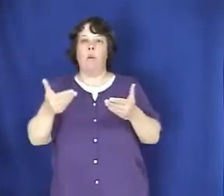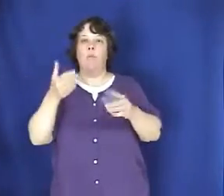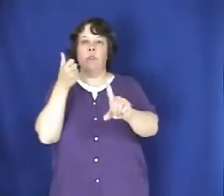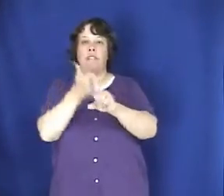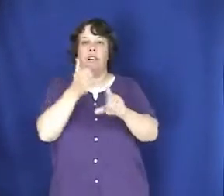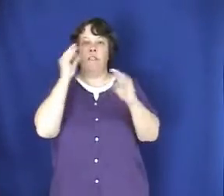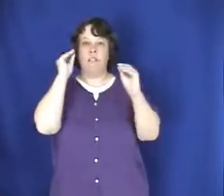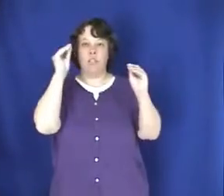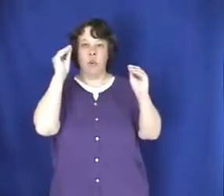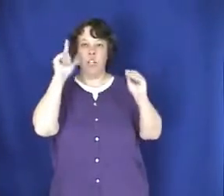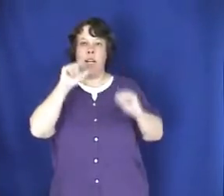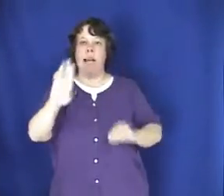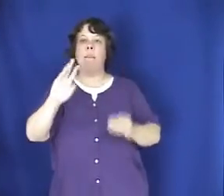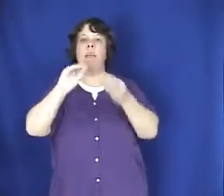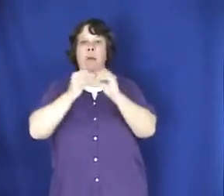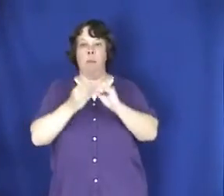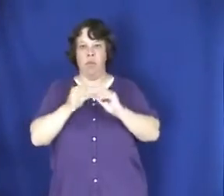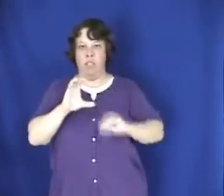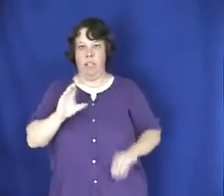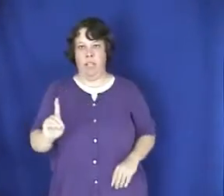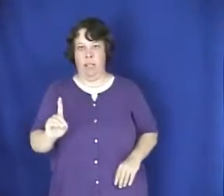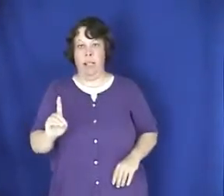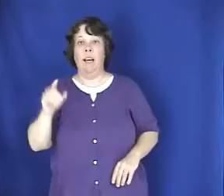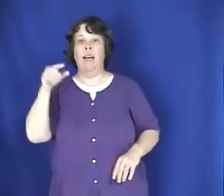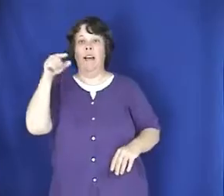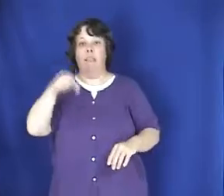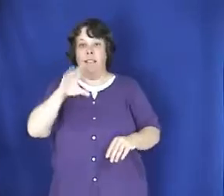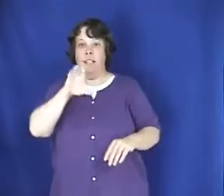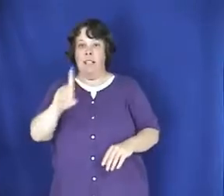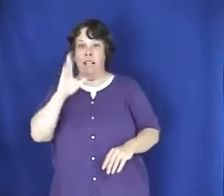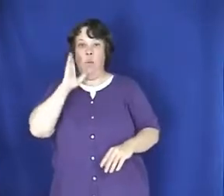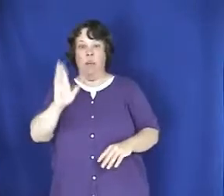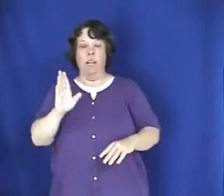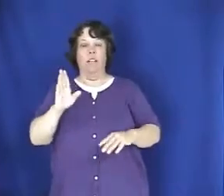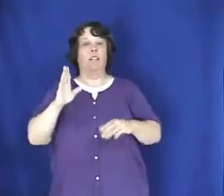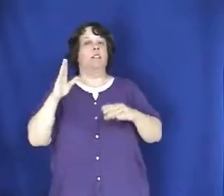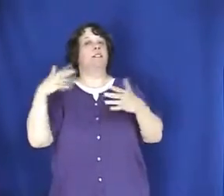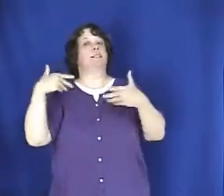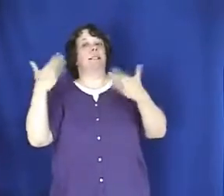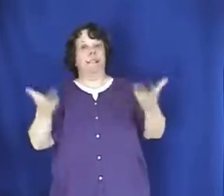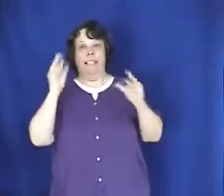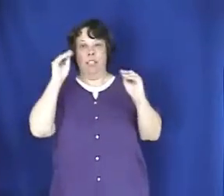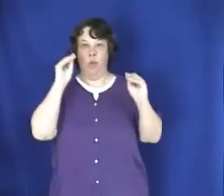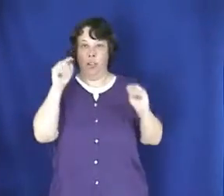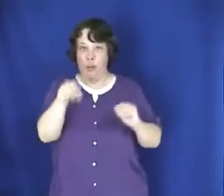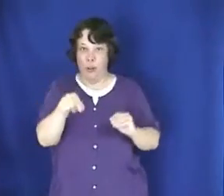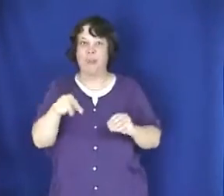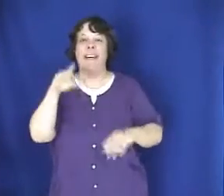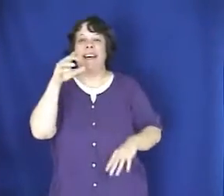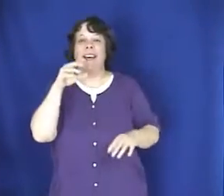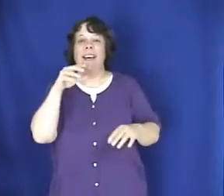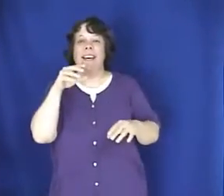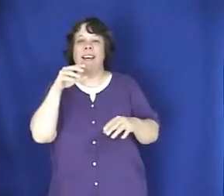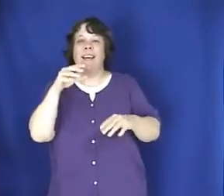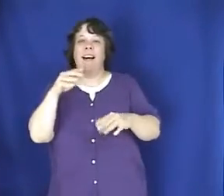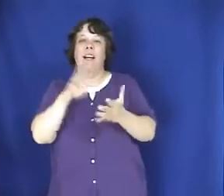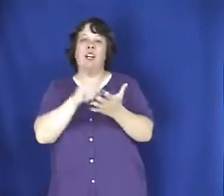Welcome to the Self-Instruction Lab Numbers CD. This CD will instruct you in